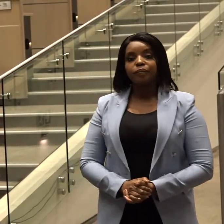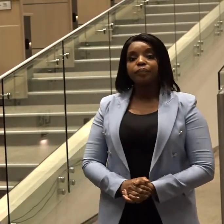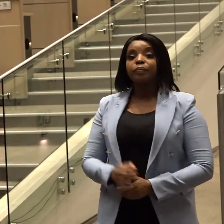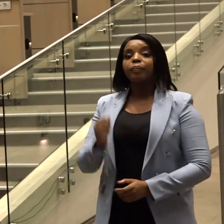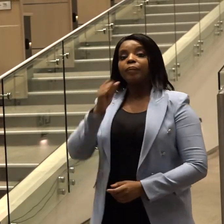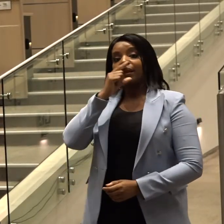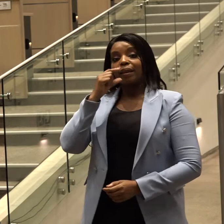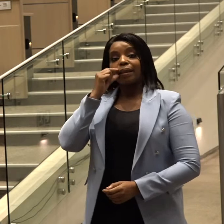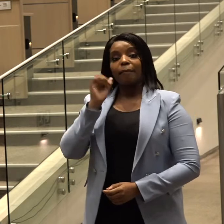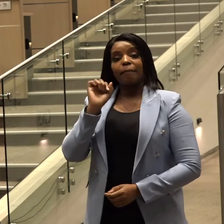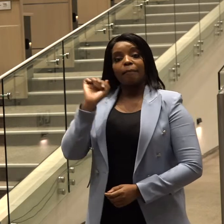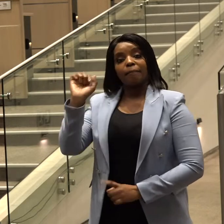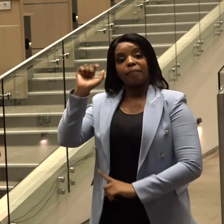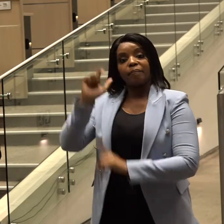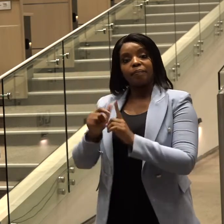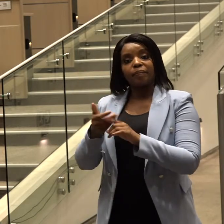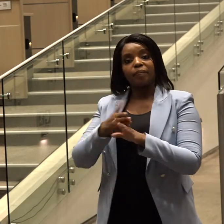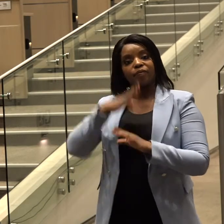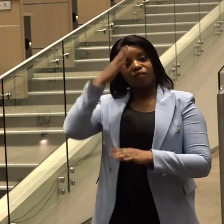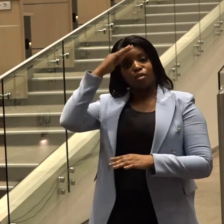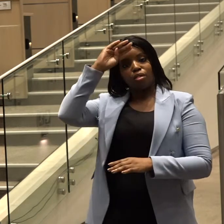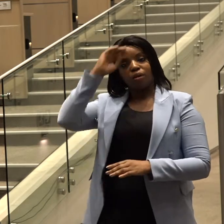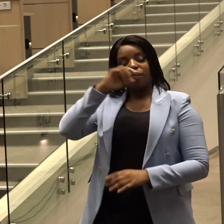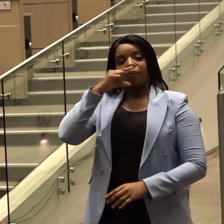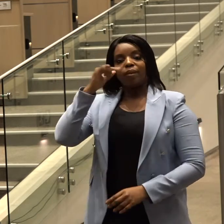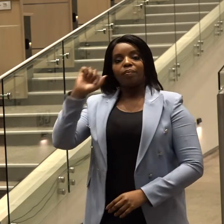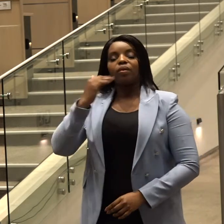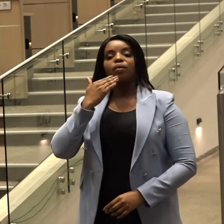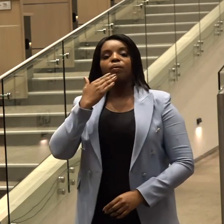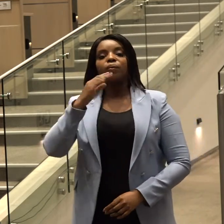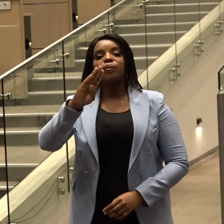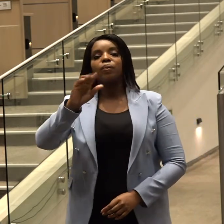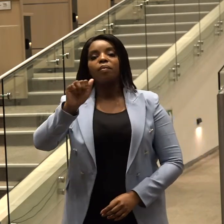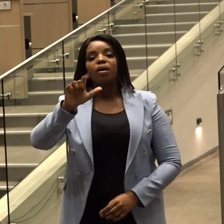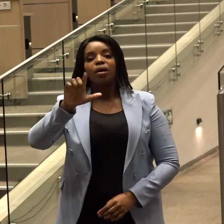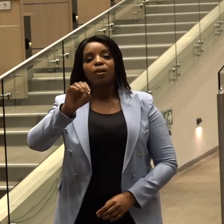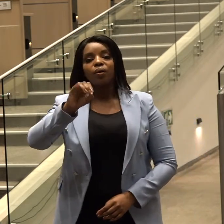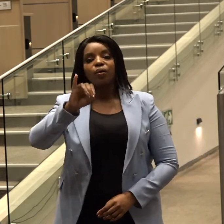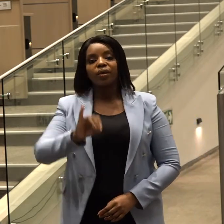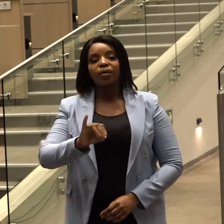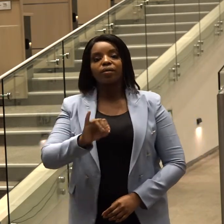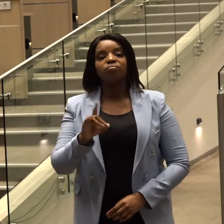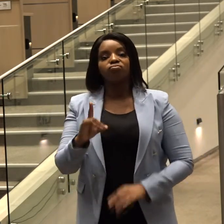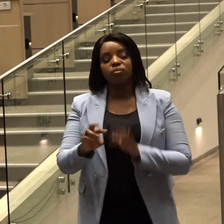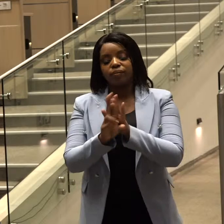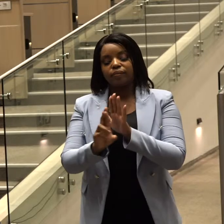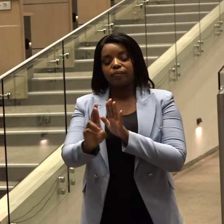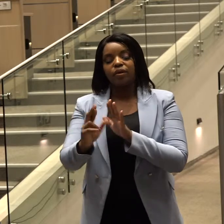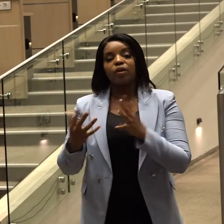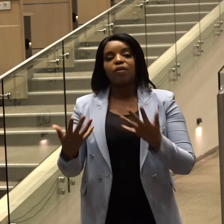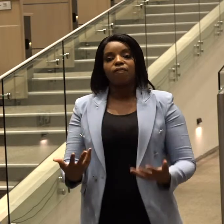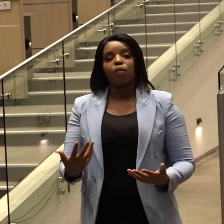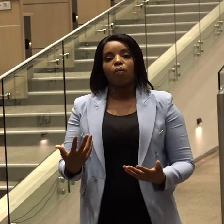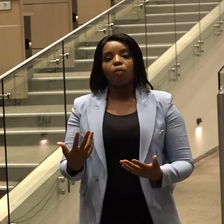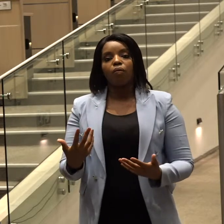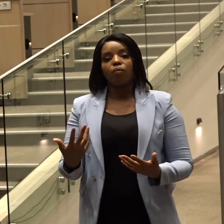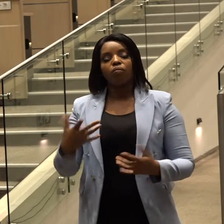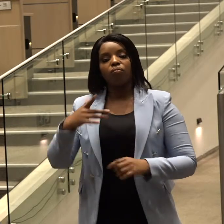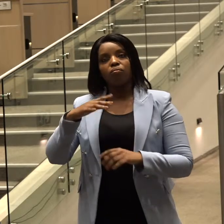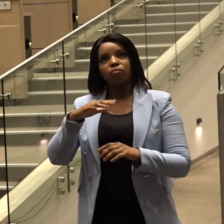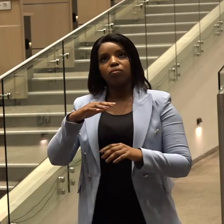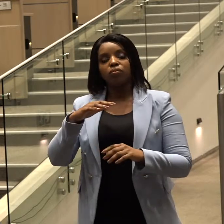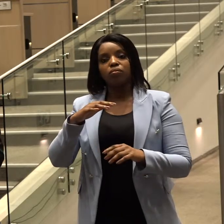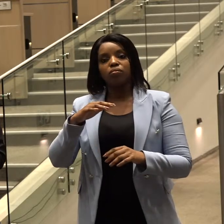my name is falaza William paloy I am a representative for the Hawkers in the various areas